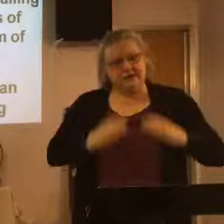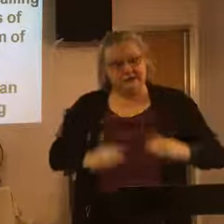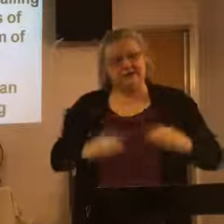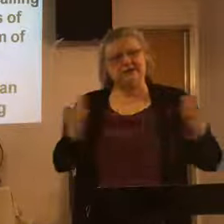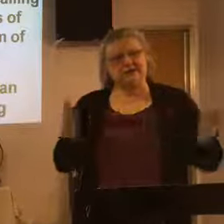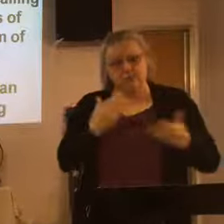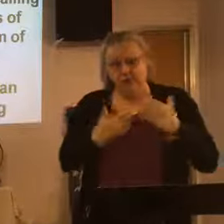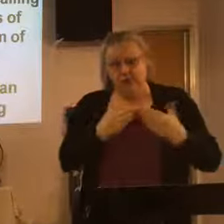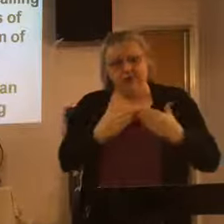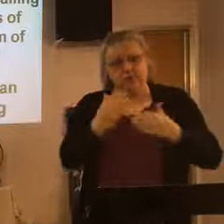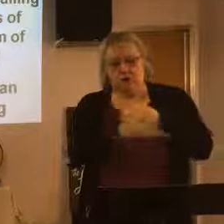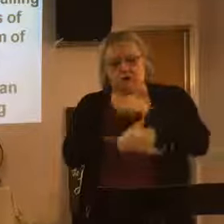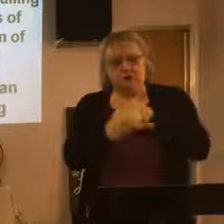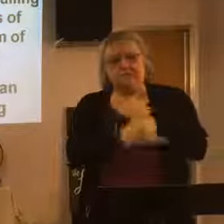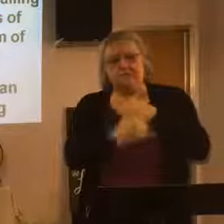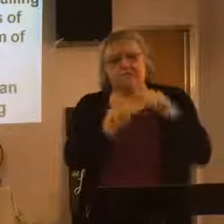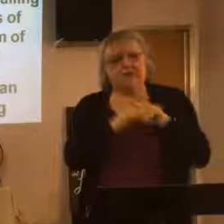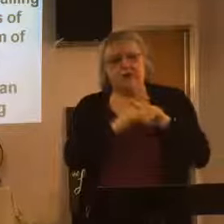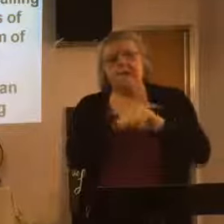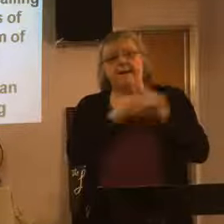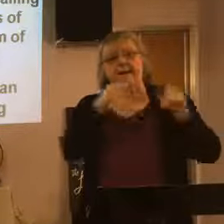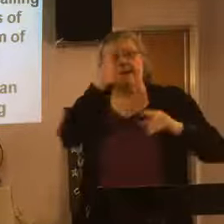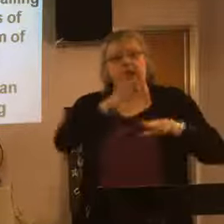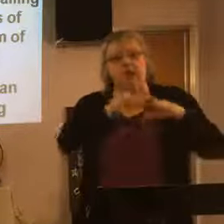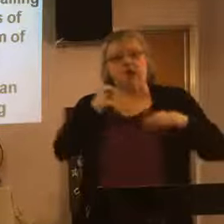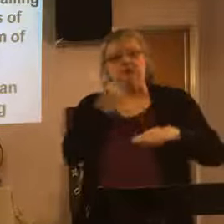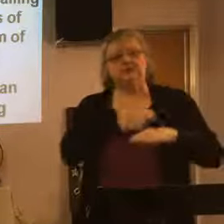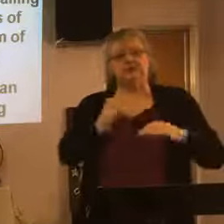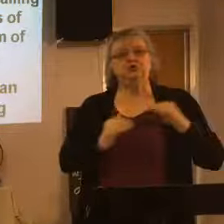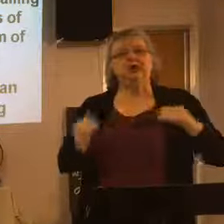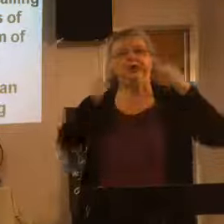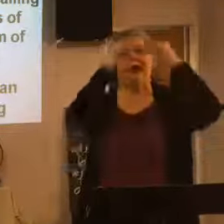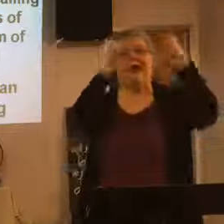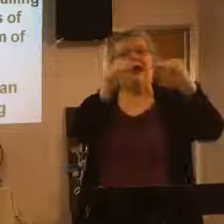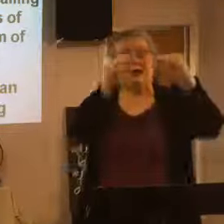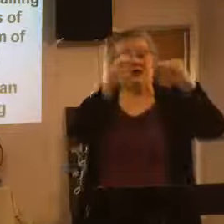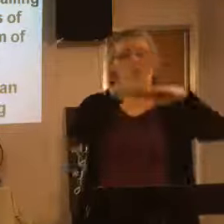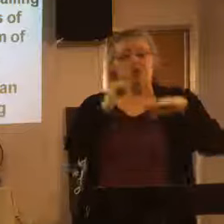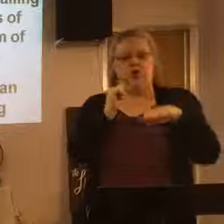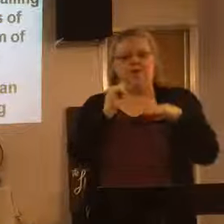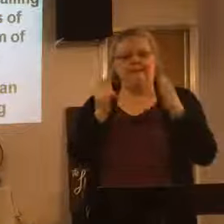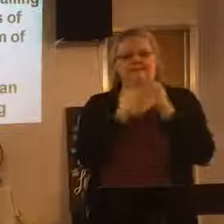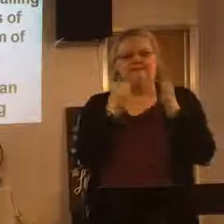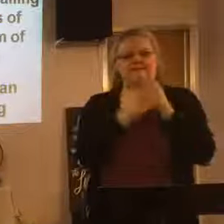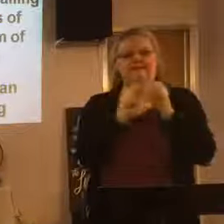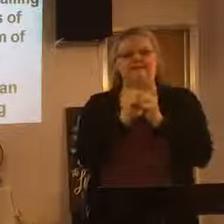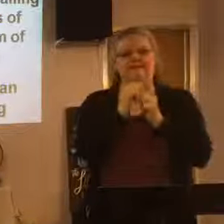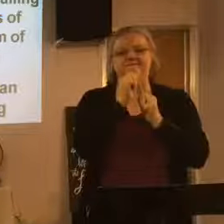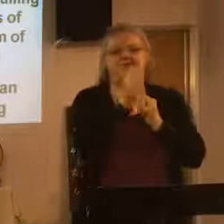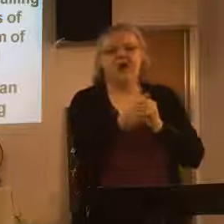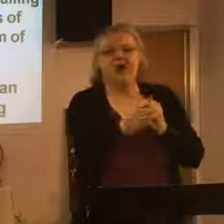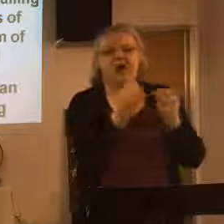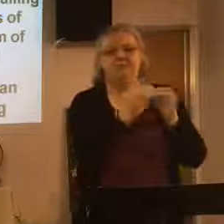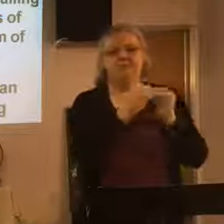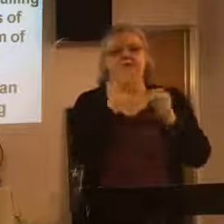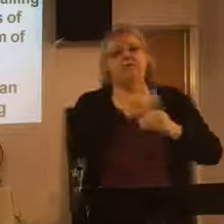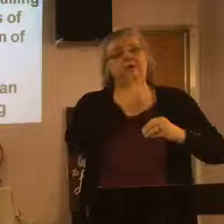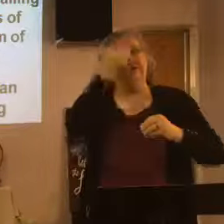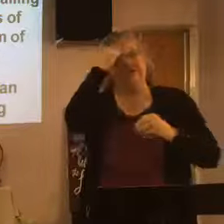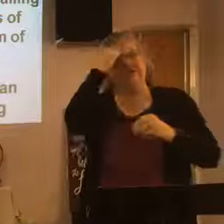of whatever country we are, but God calls us to a higher calling, something far beyond what we can